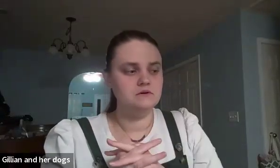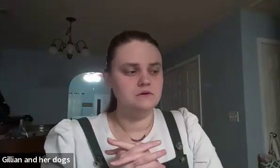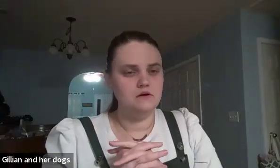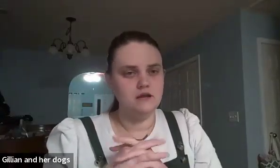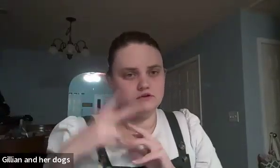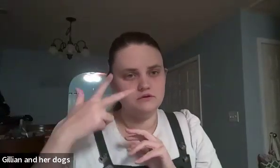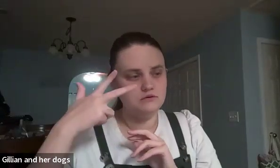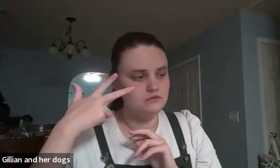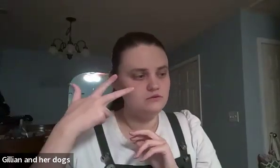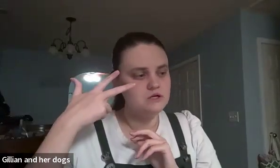Okay,